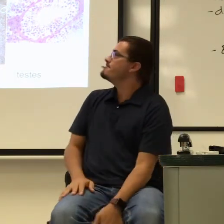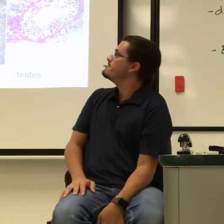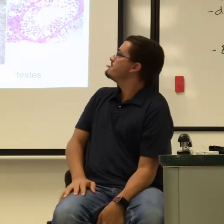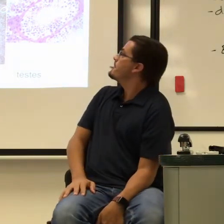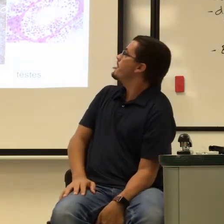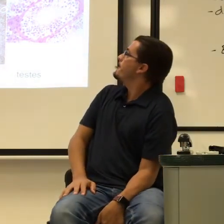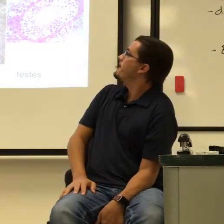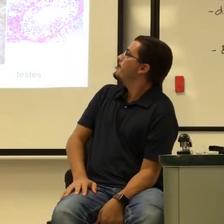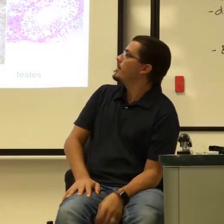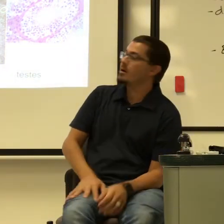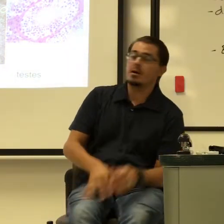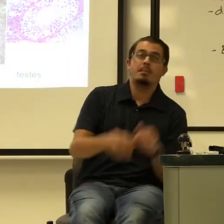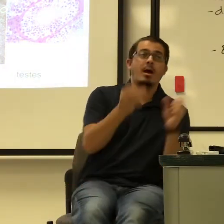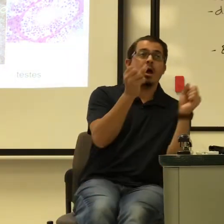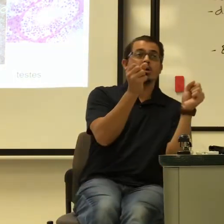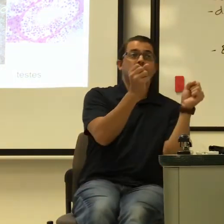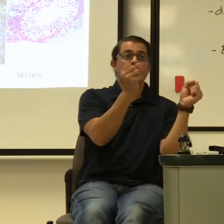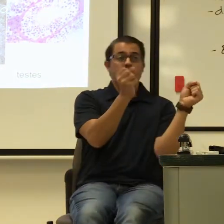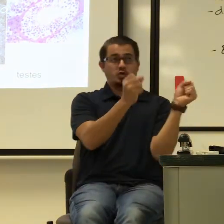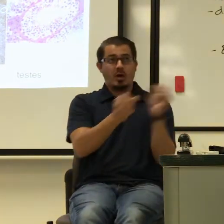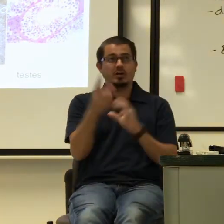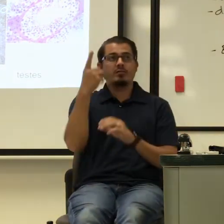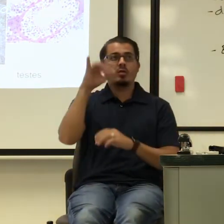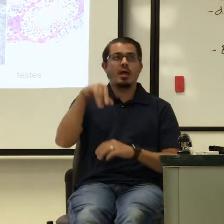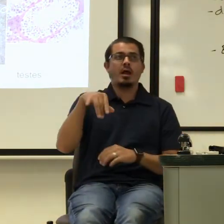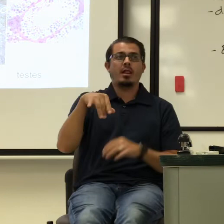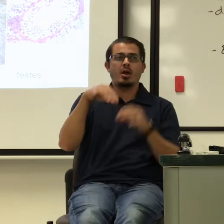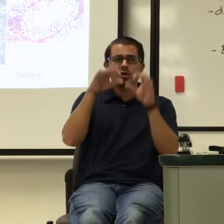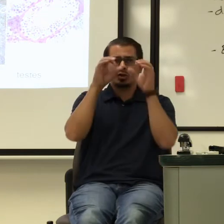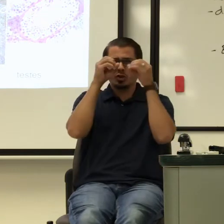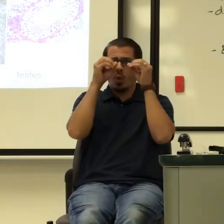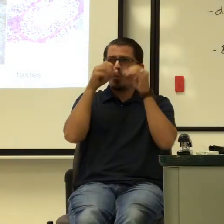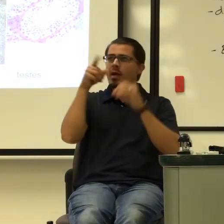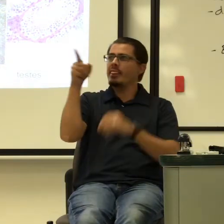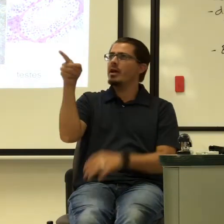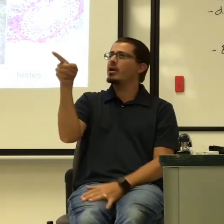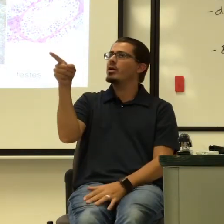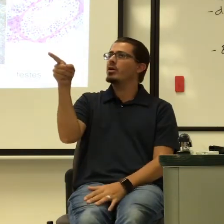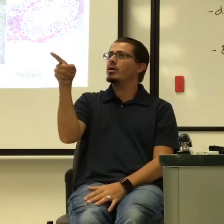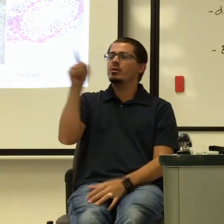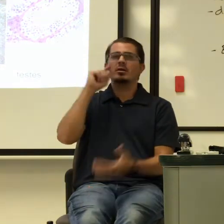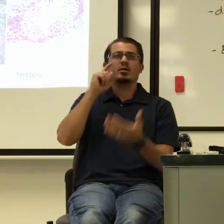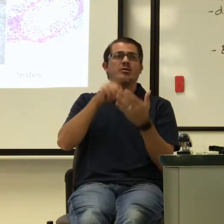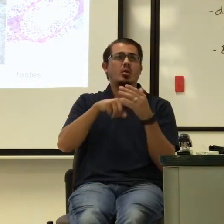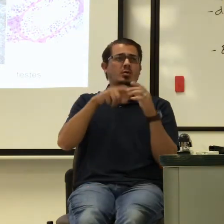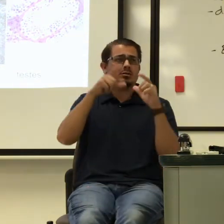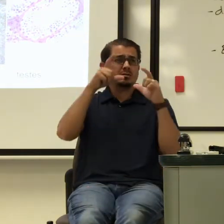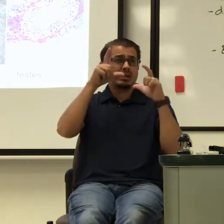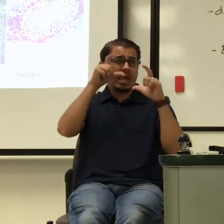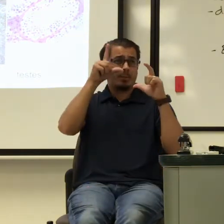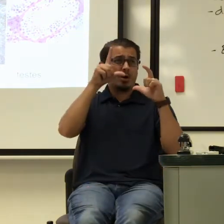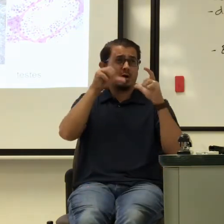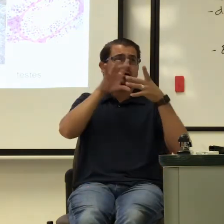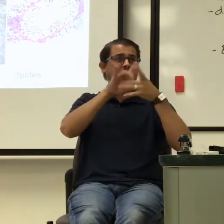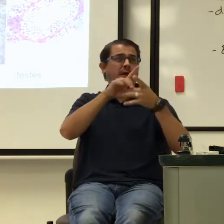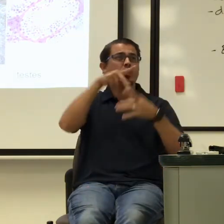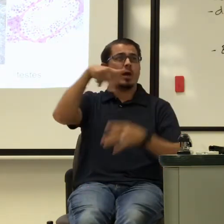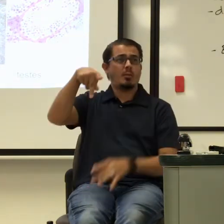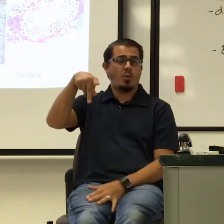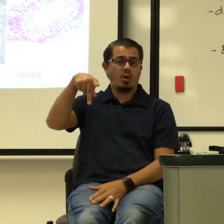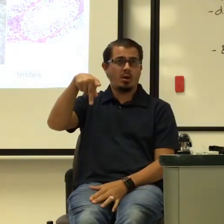on Friday. My strategy for that is there's a scope right there, and you can see there's a camera on top. The camera is hooked up to our PowerPoint